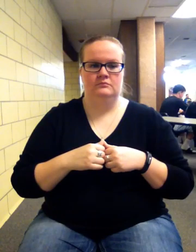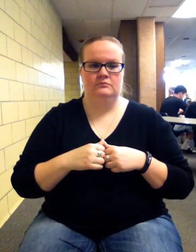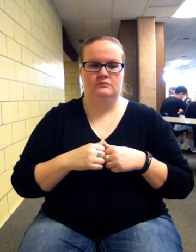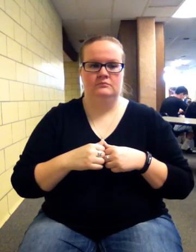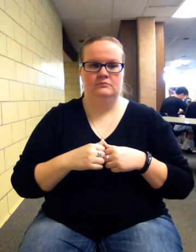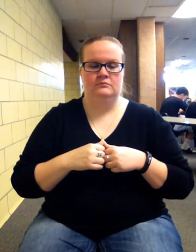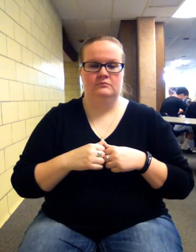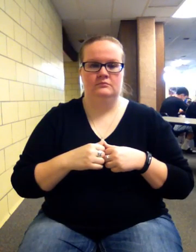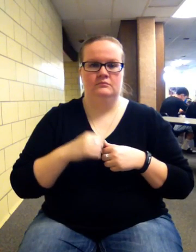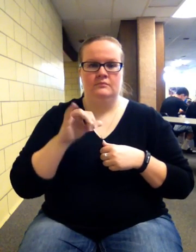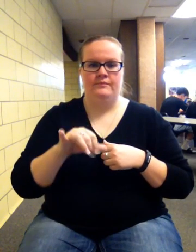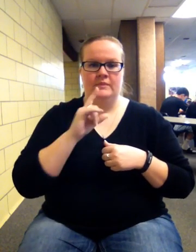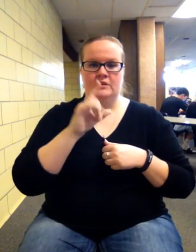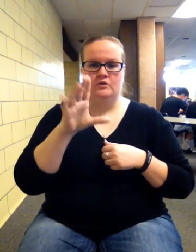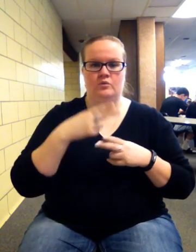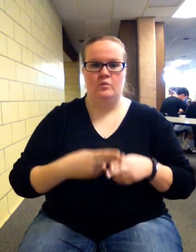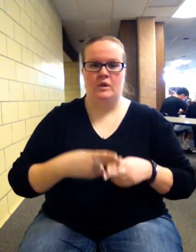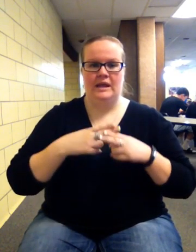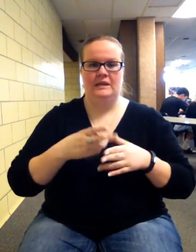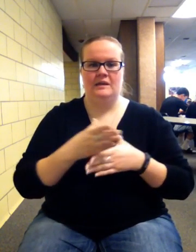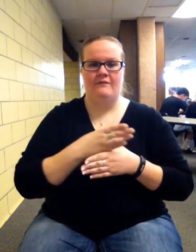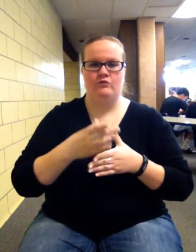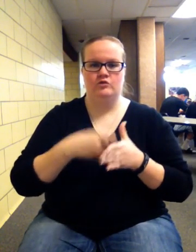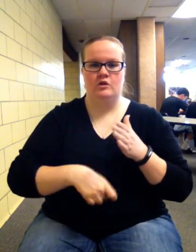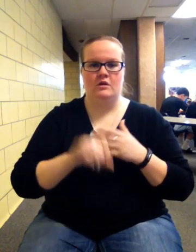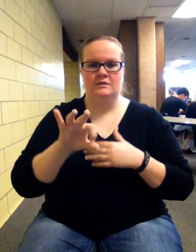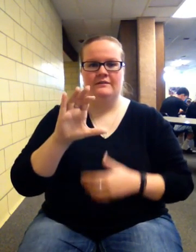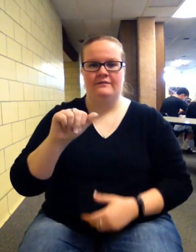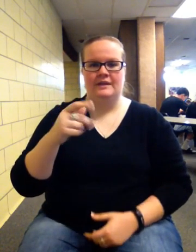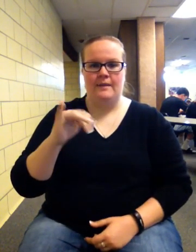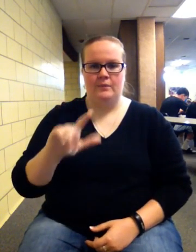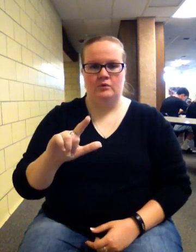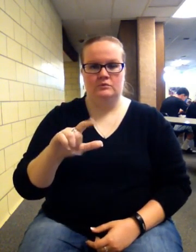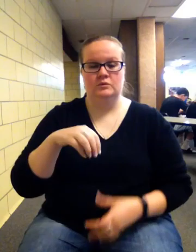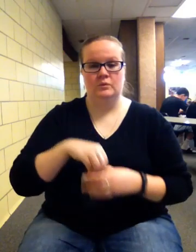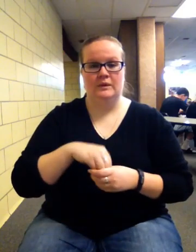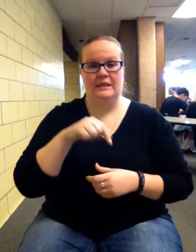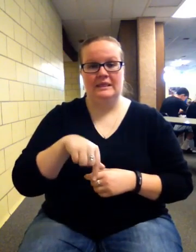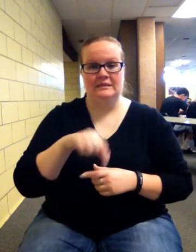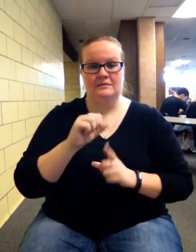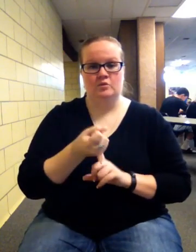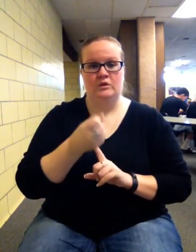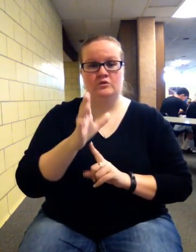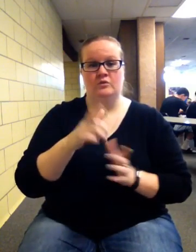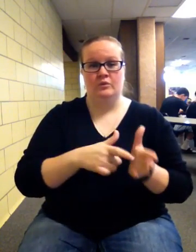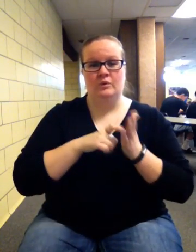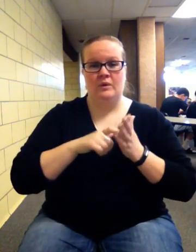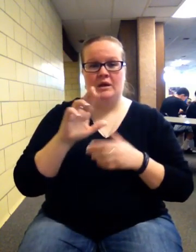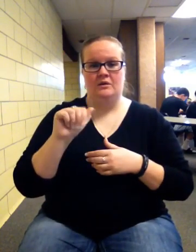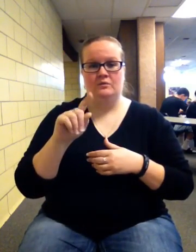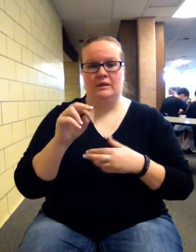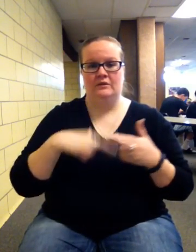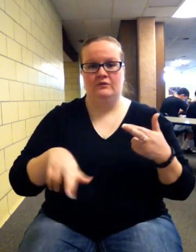Which would be your weighted average cost of capital. So in this case, our required rate of return is 12%.